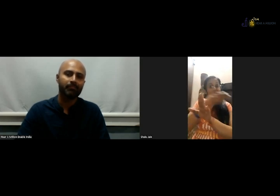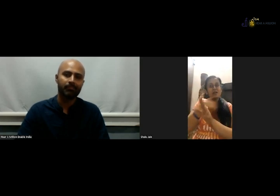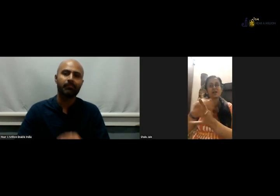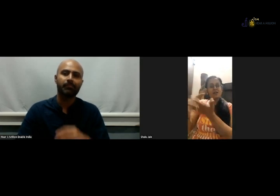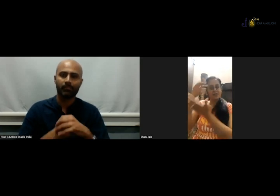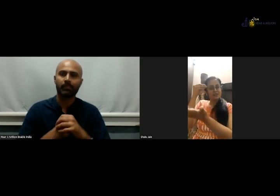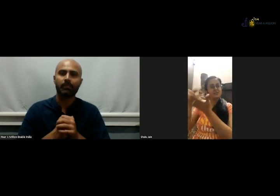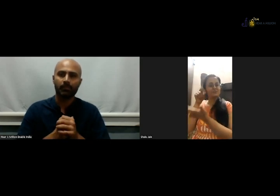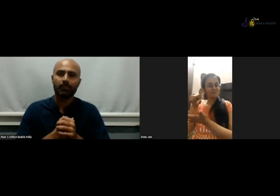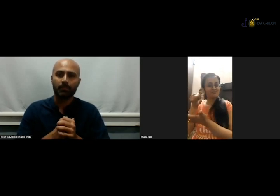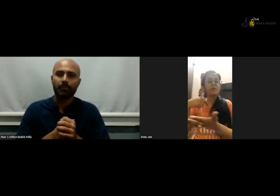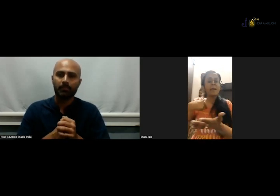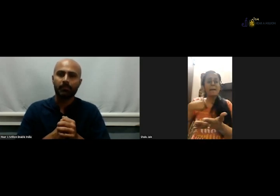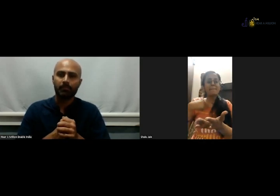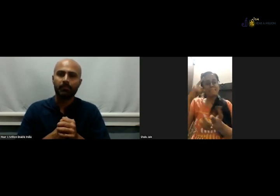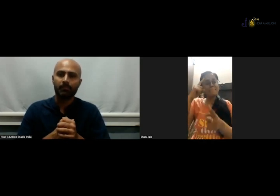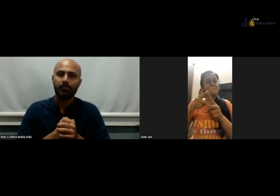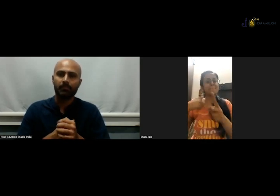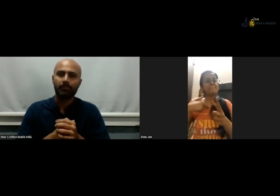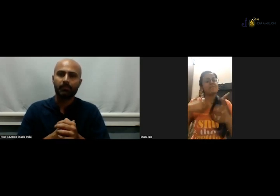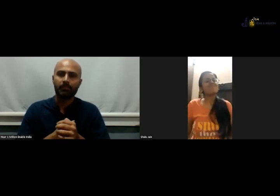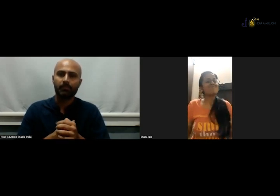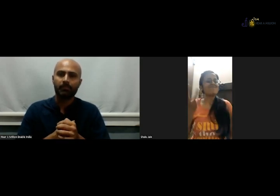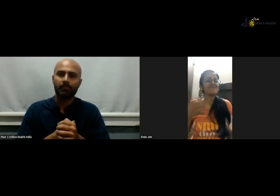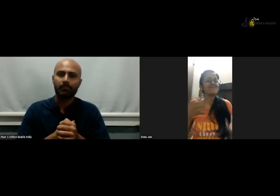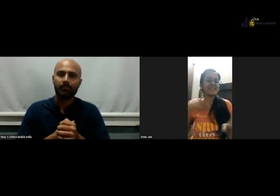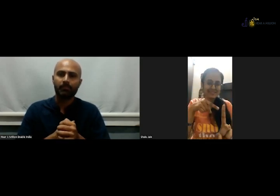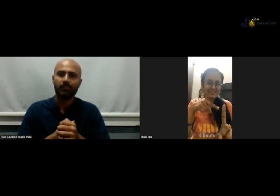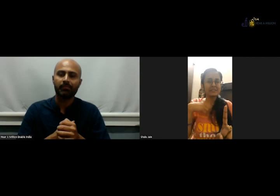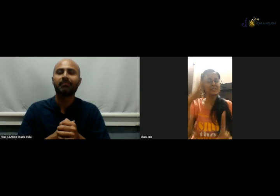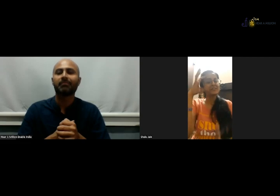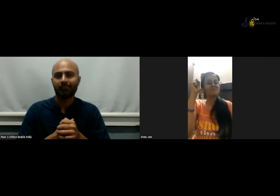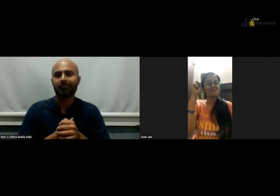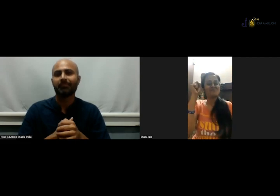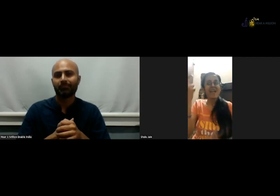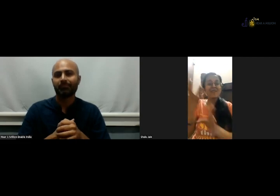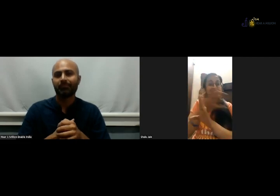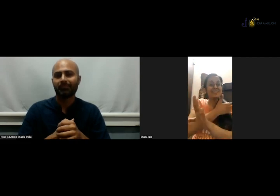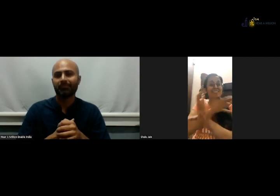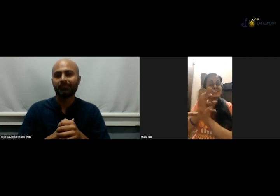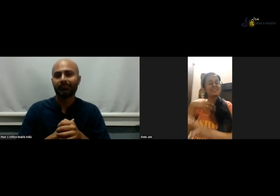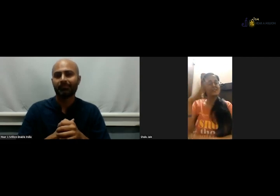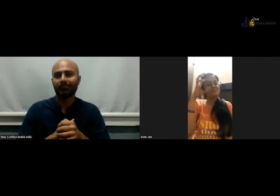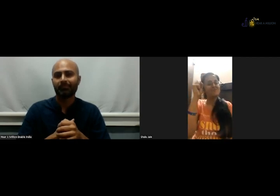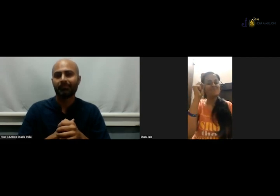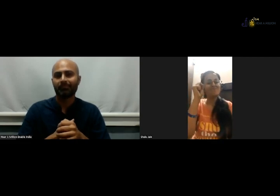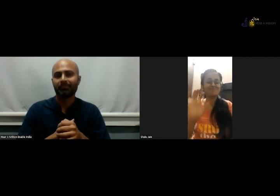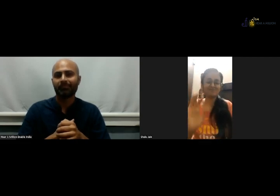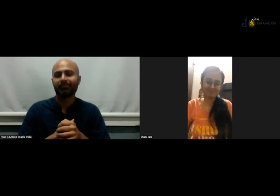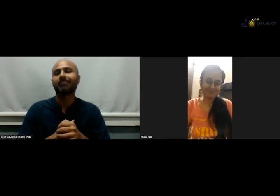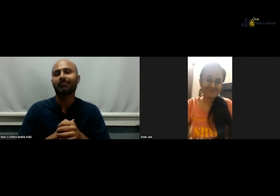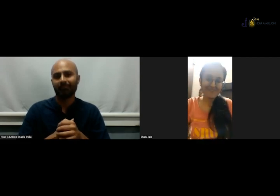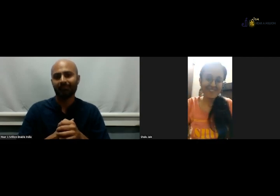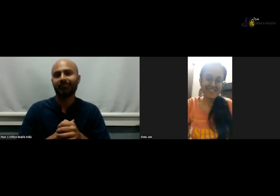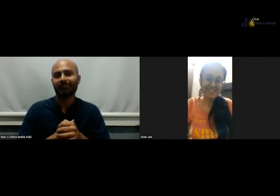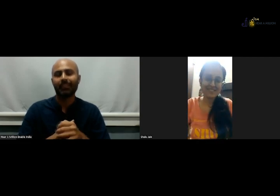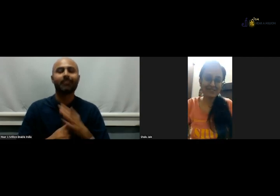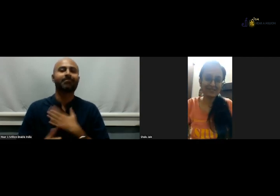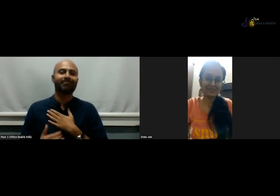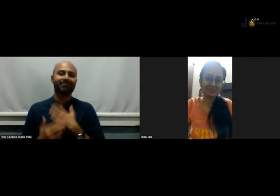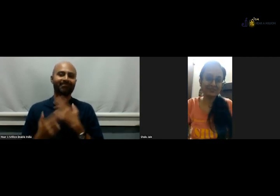But we will miss Sudamni. I have learned a lot of things from Sudamni, and I would like to encourage other people as well. So what I